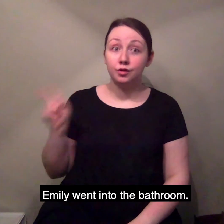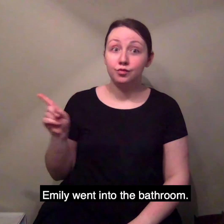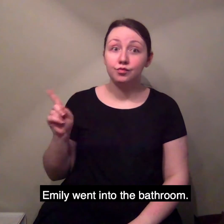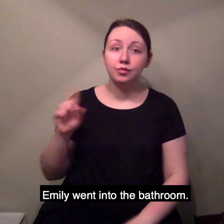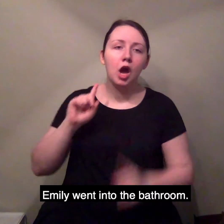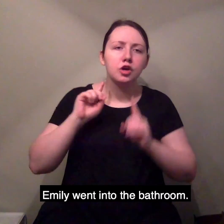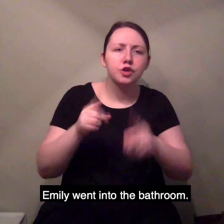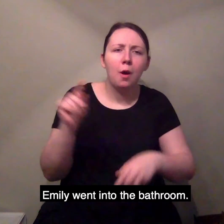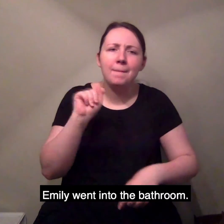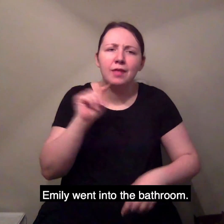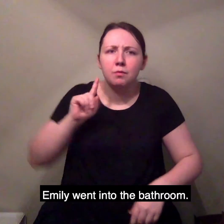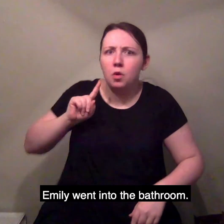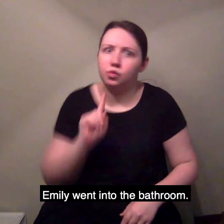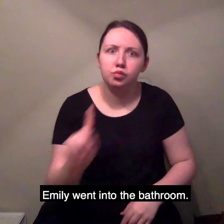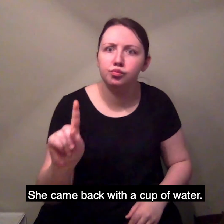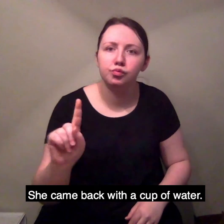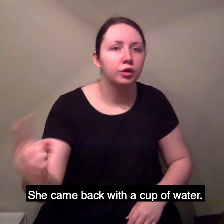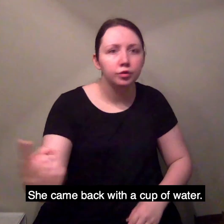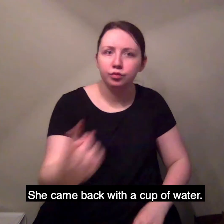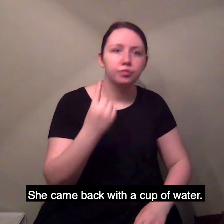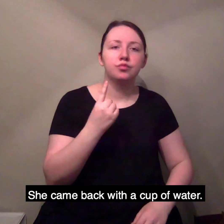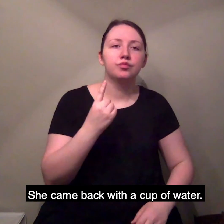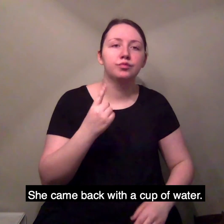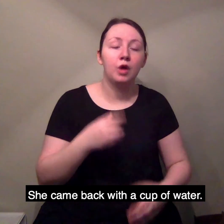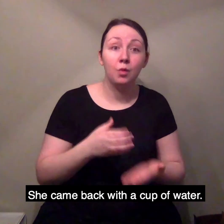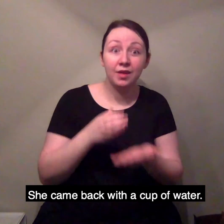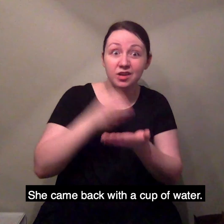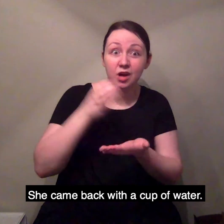Emily went into the bathroom. She came back with a cup of water.